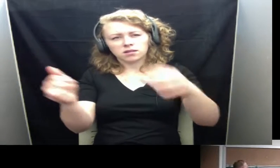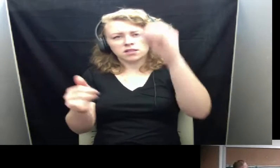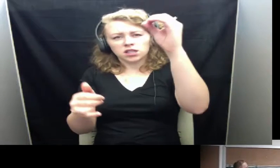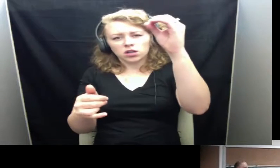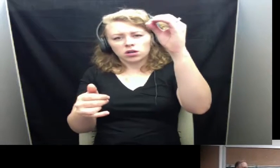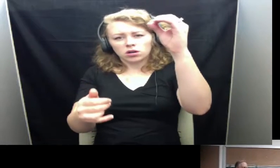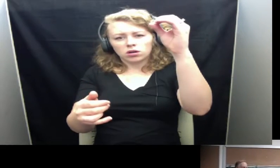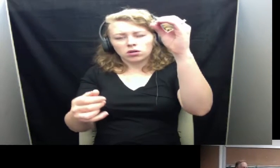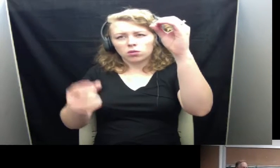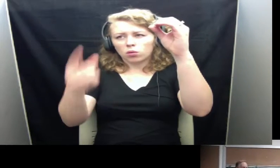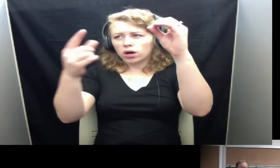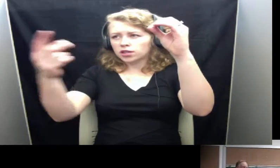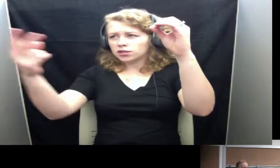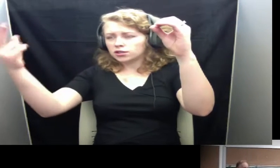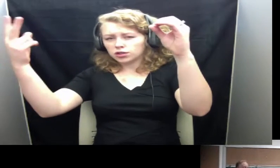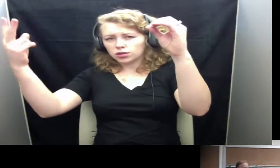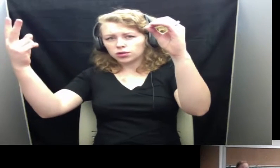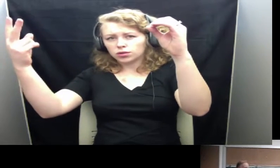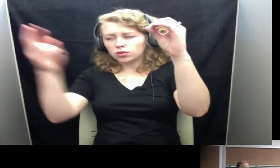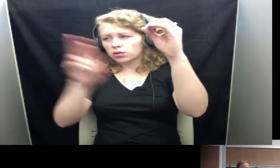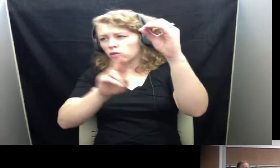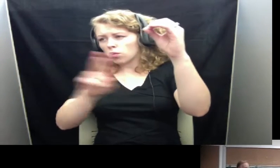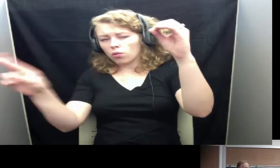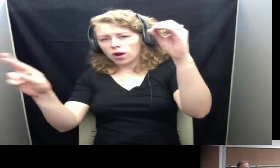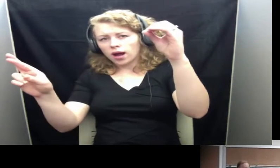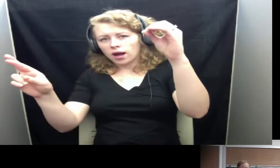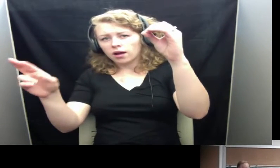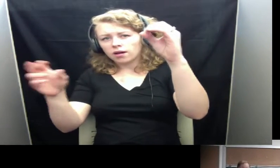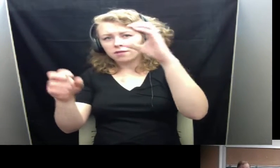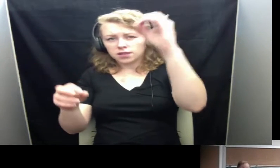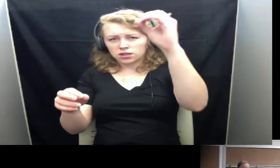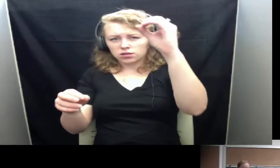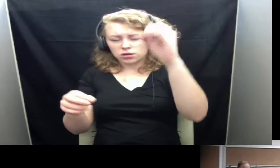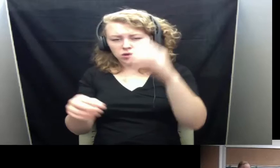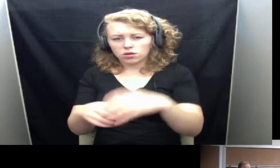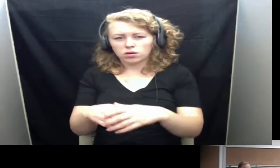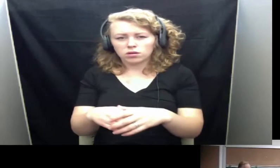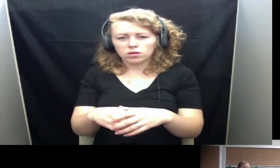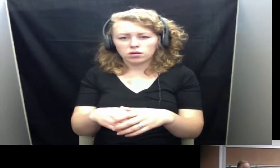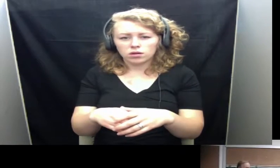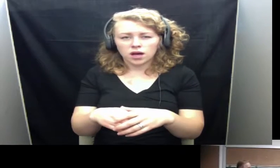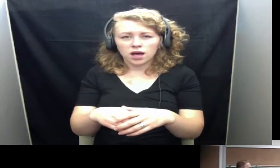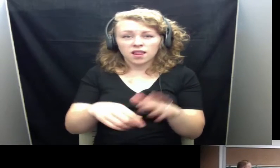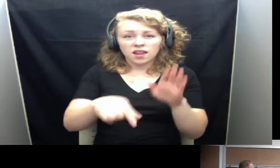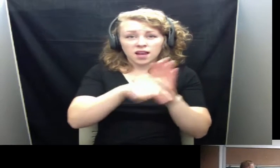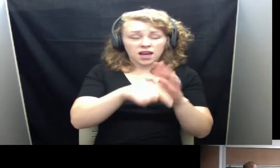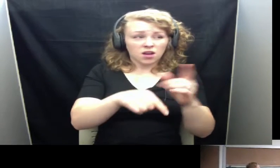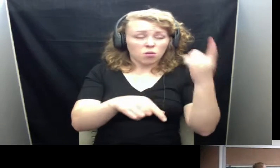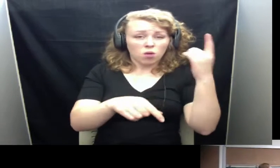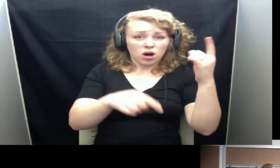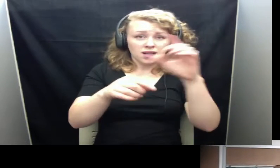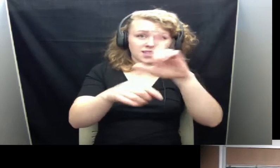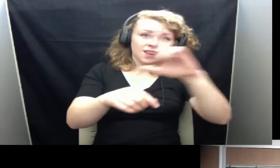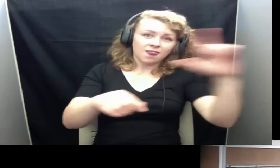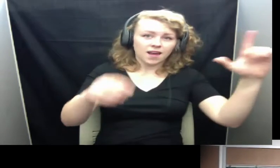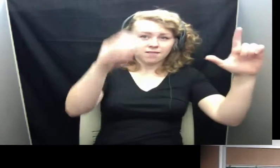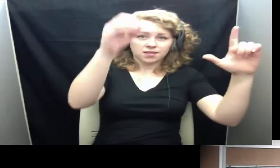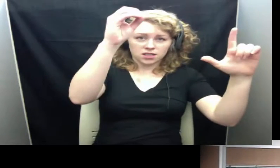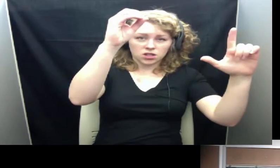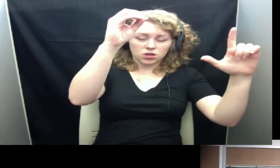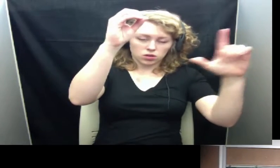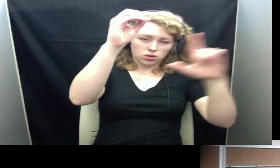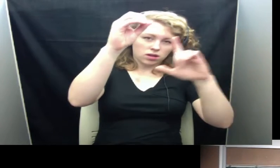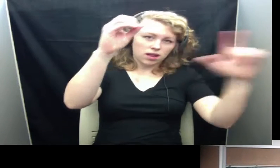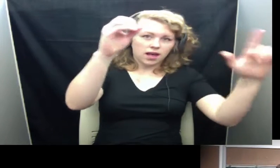It's also on the right side of -1, isn't it? That will be important in a moment. So again, the